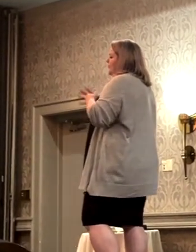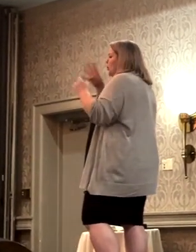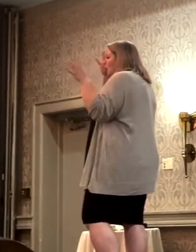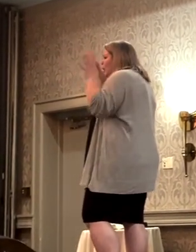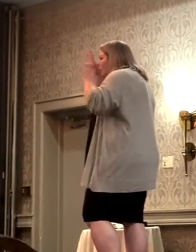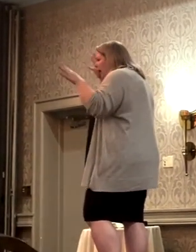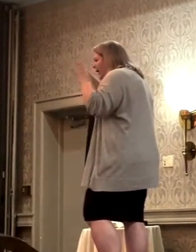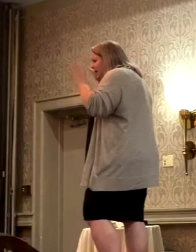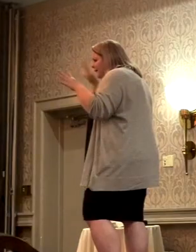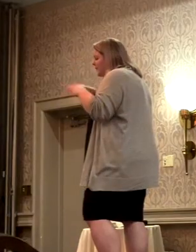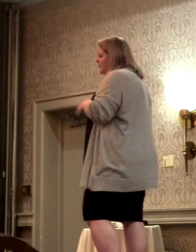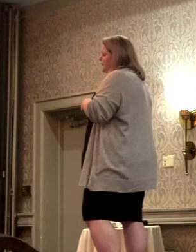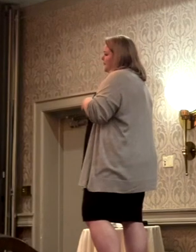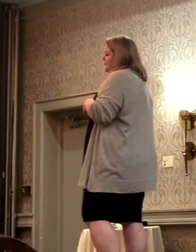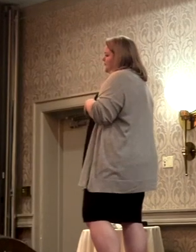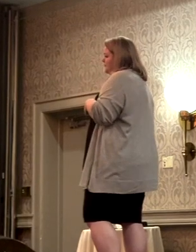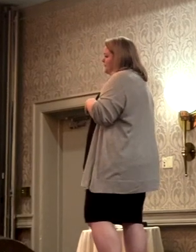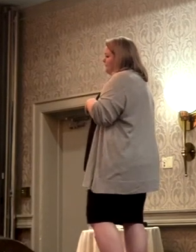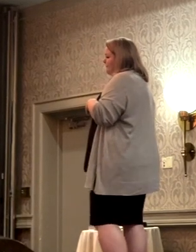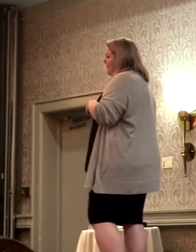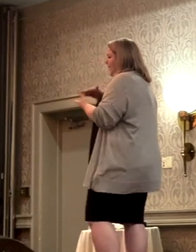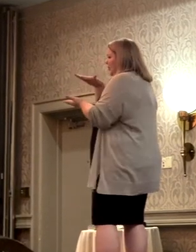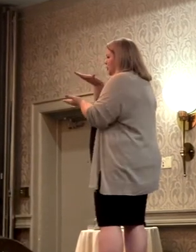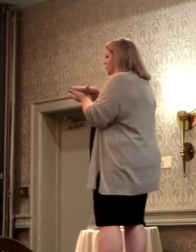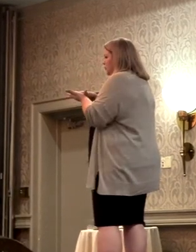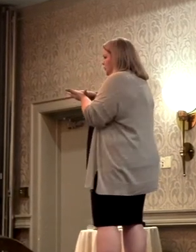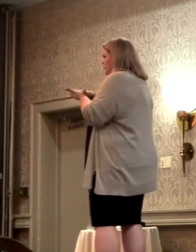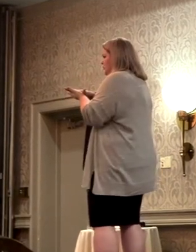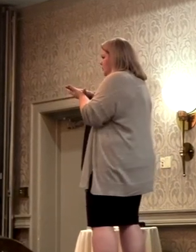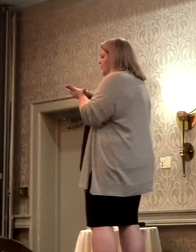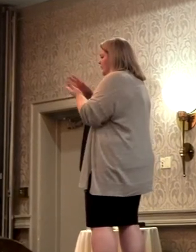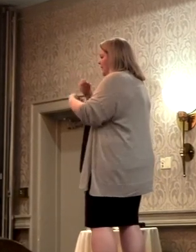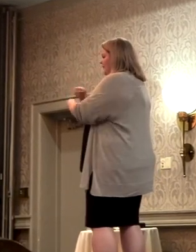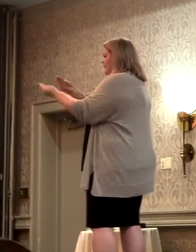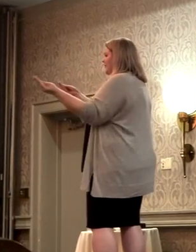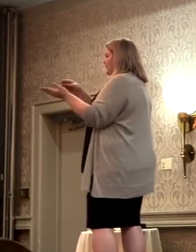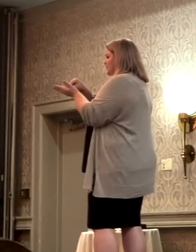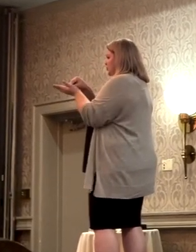creative, and a school that gives its students